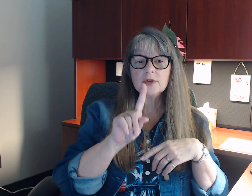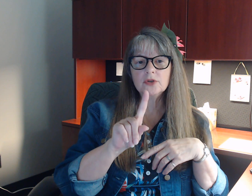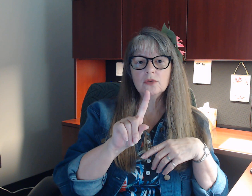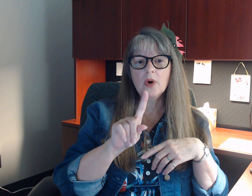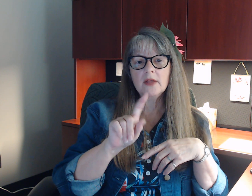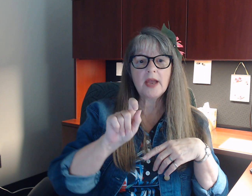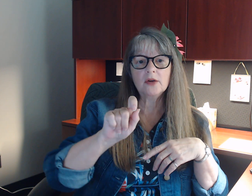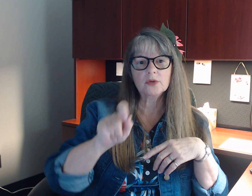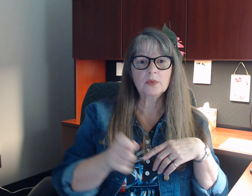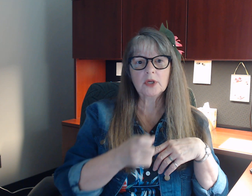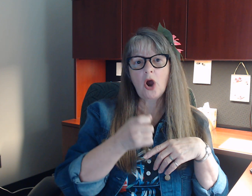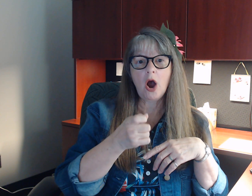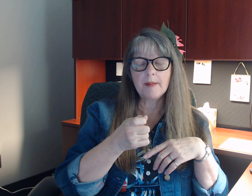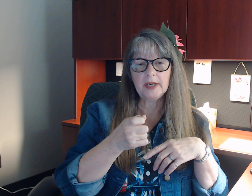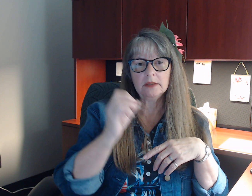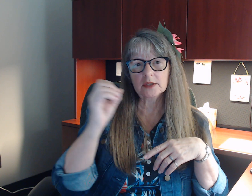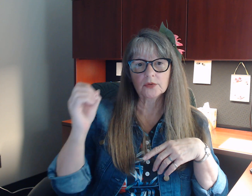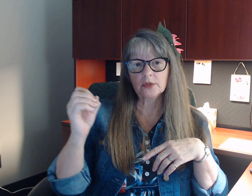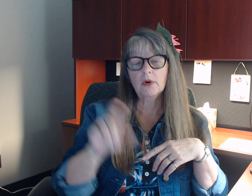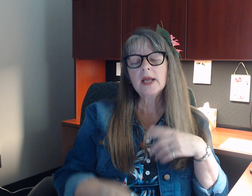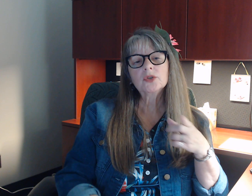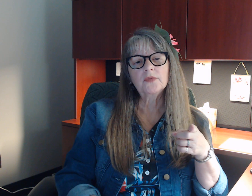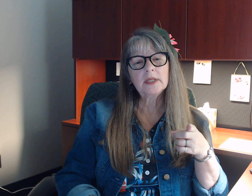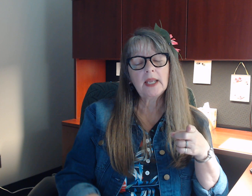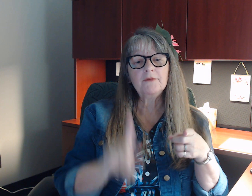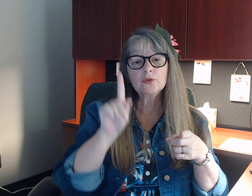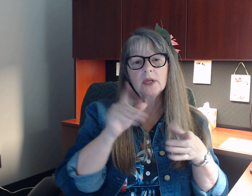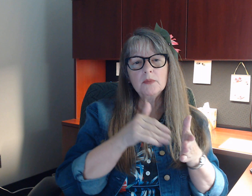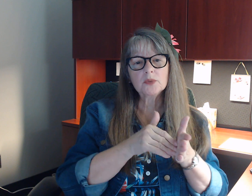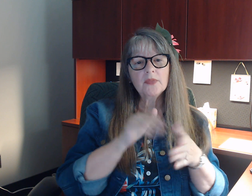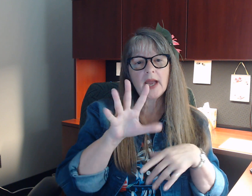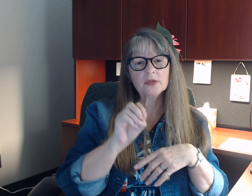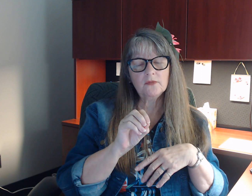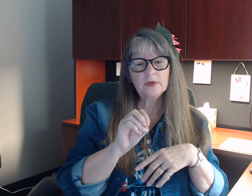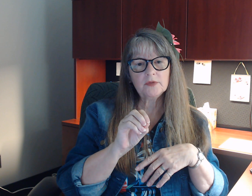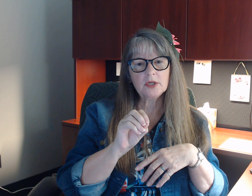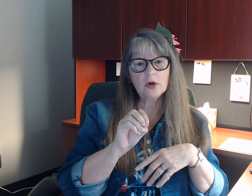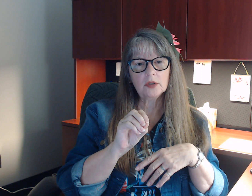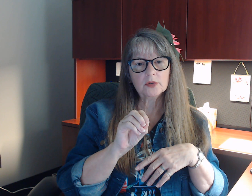do 1,000 with a comma, 00. So if you're saying it was $1,050